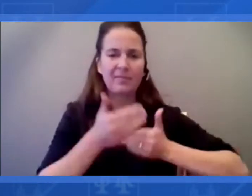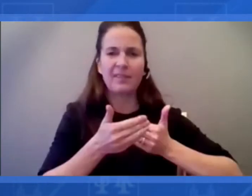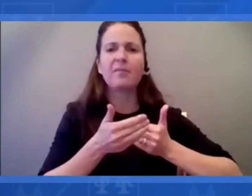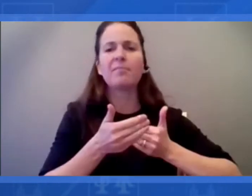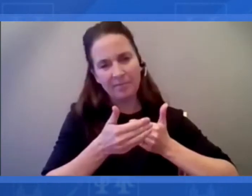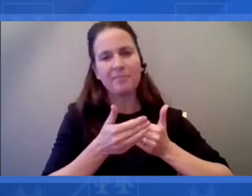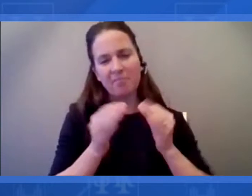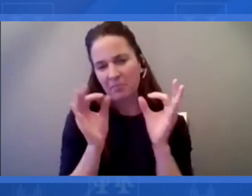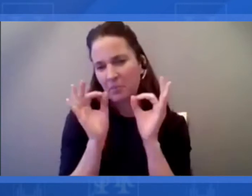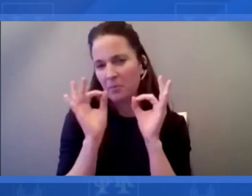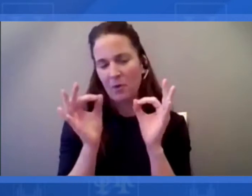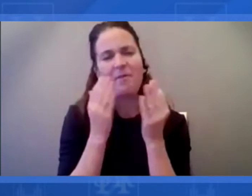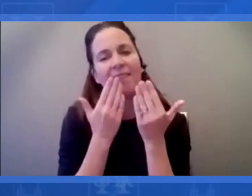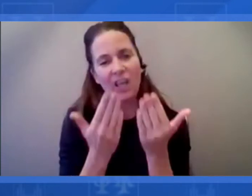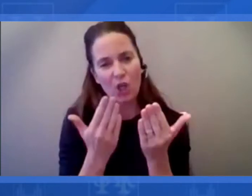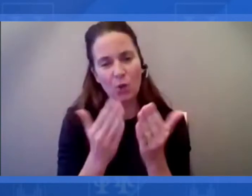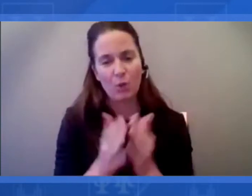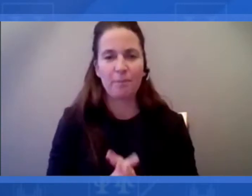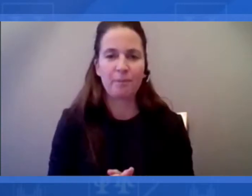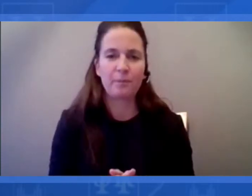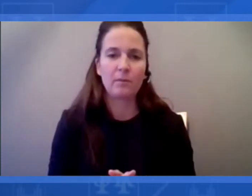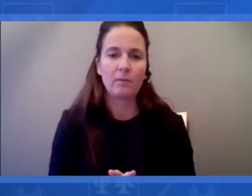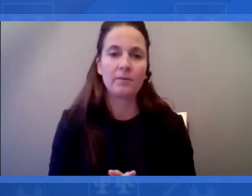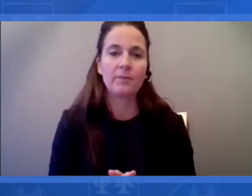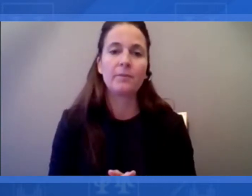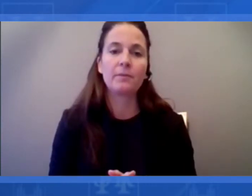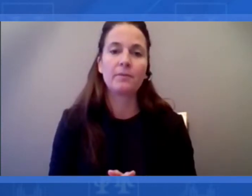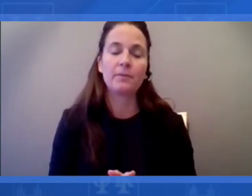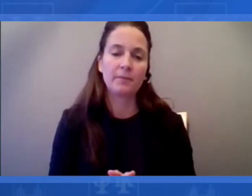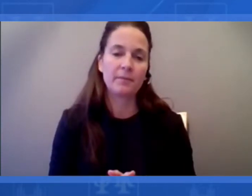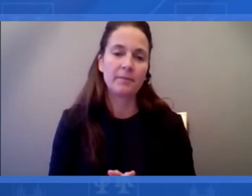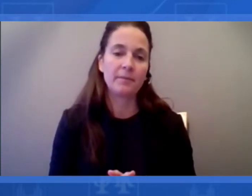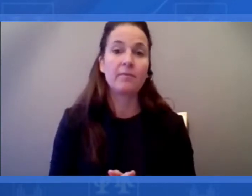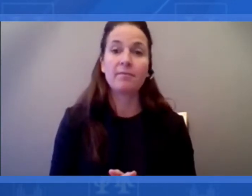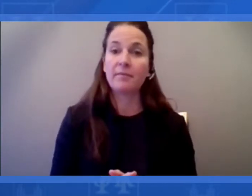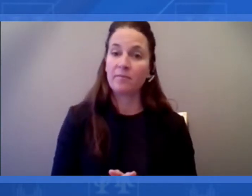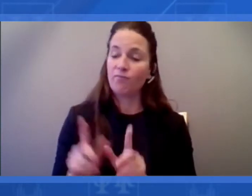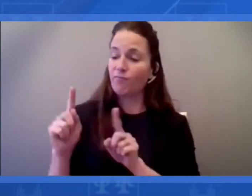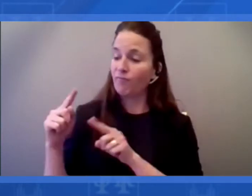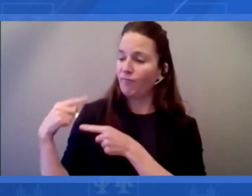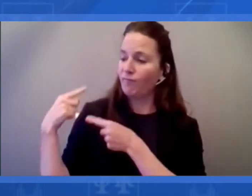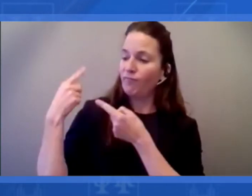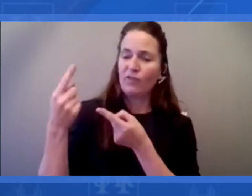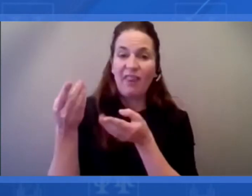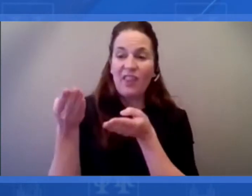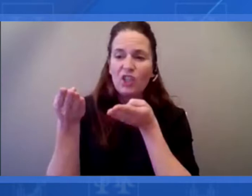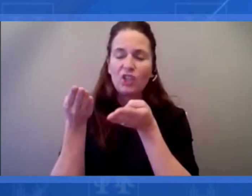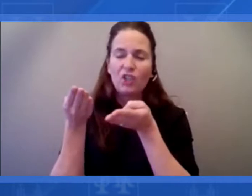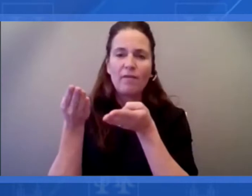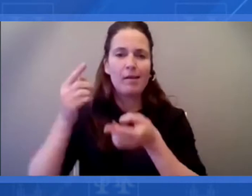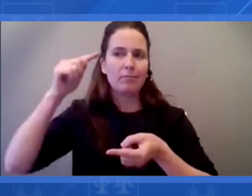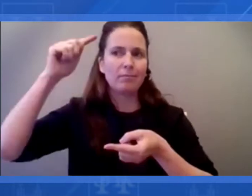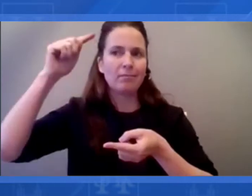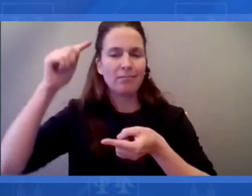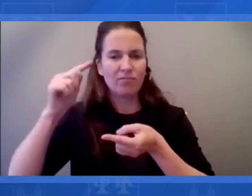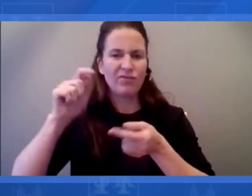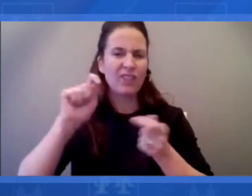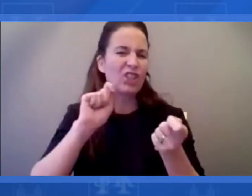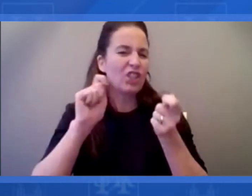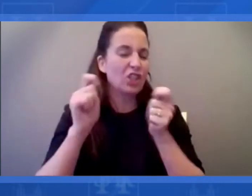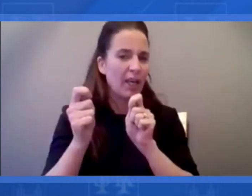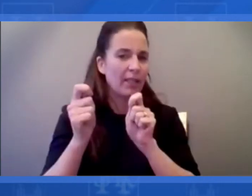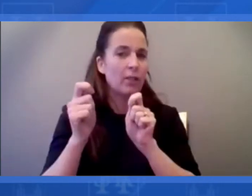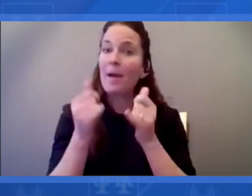After over a year of operating at a modified, reduced level of service, we were pleased to return to our regular weekday